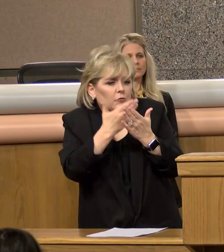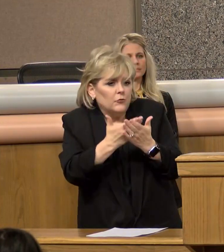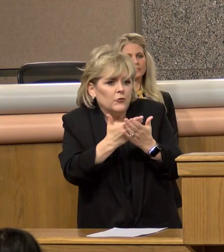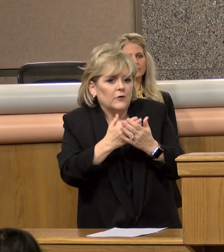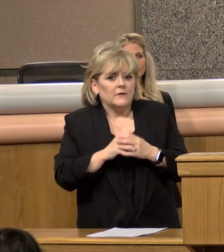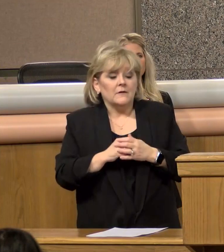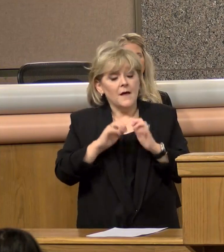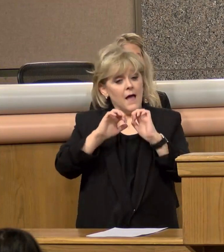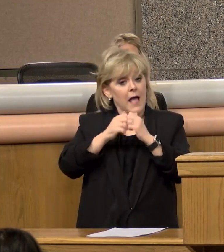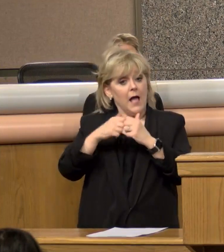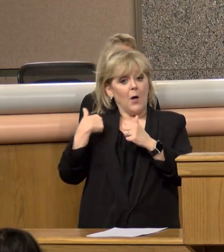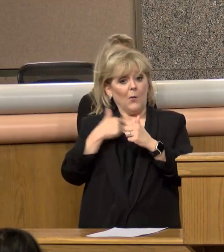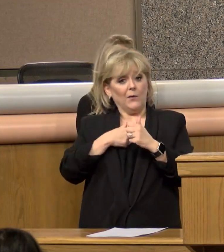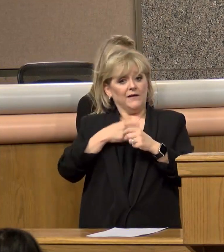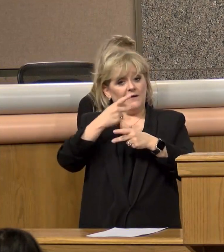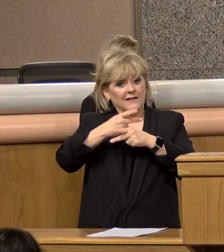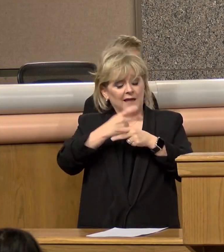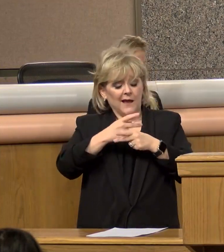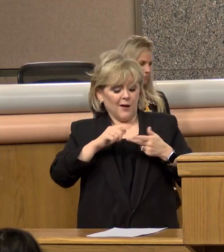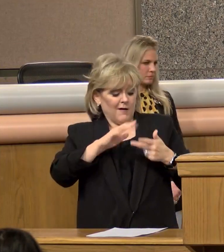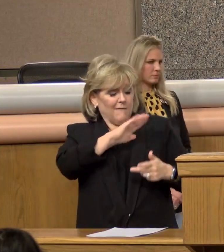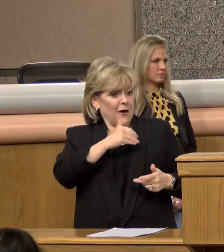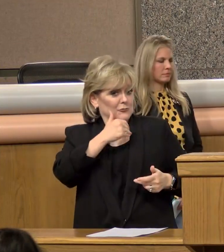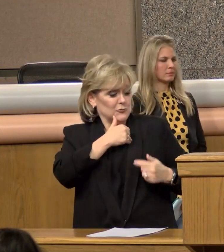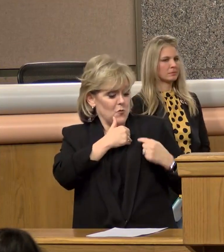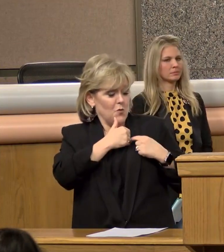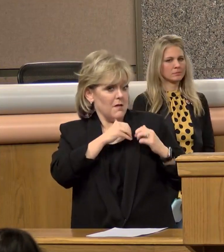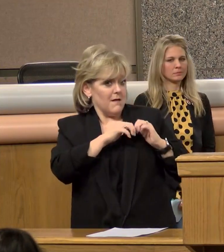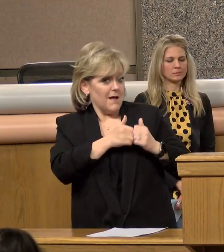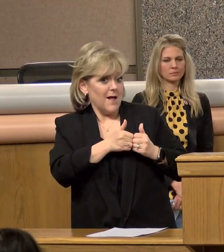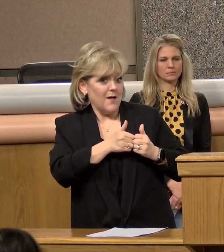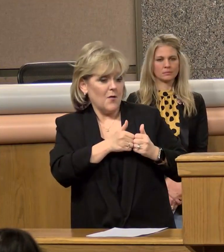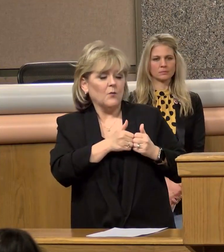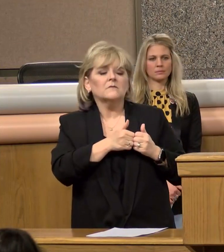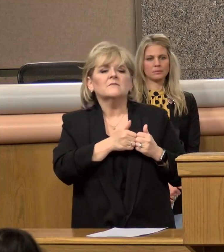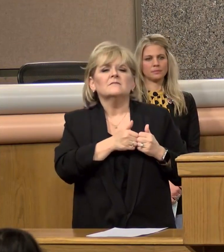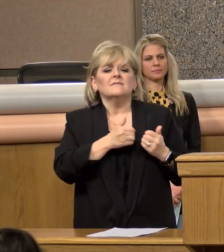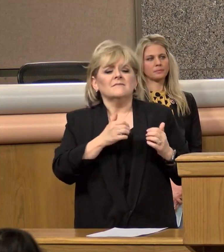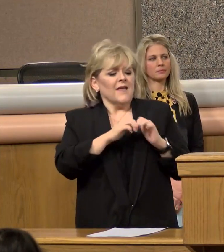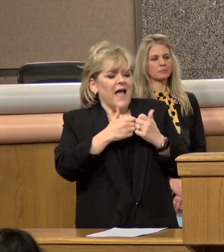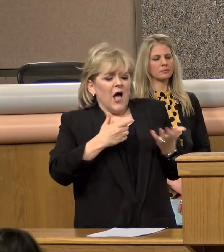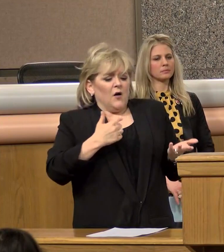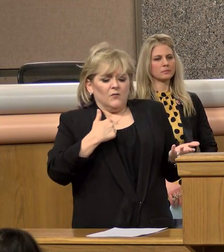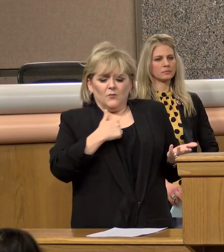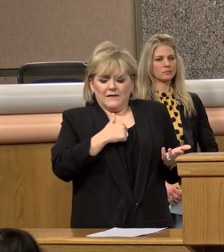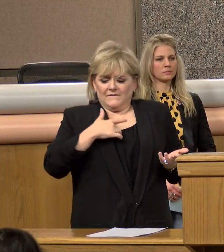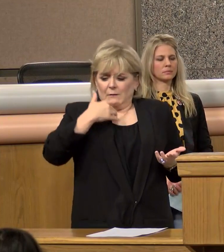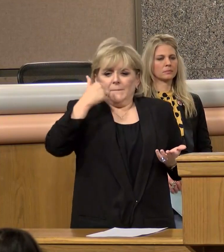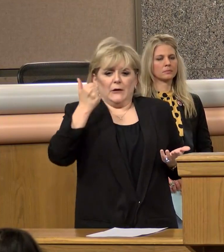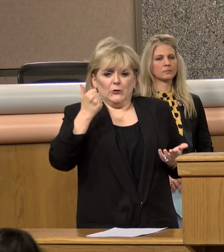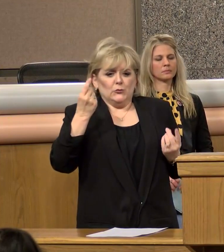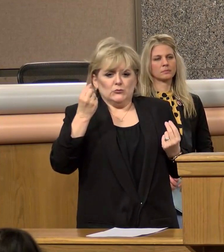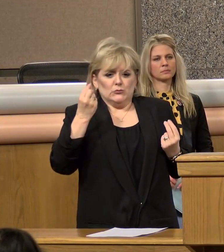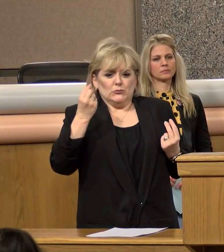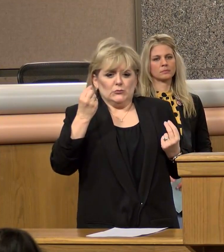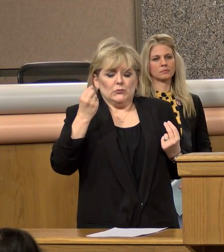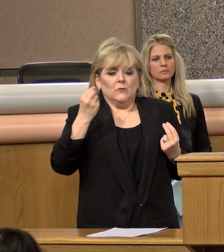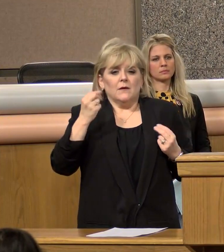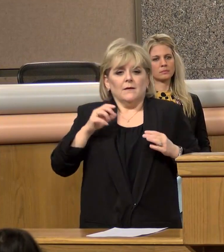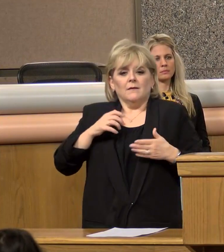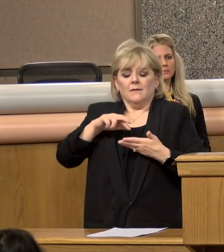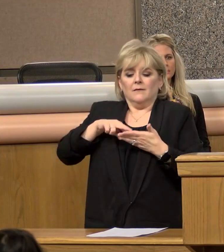we feed our our soul as Dr. Trotter said make ourselves feel good is to do something for someone